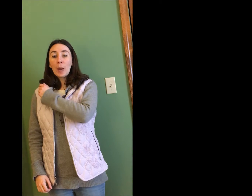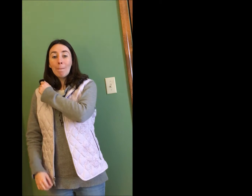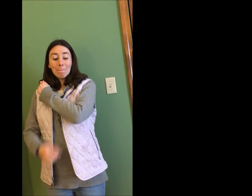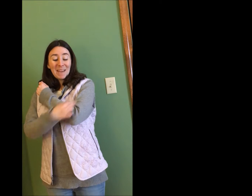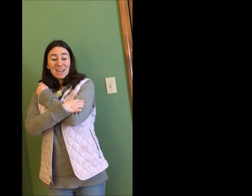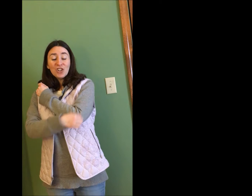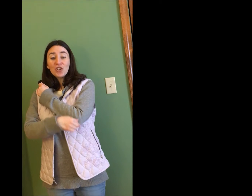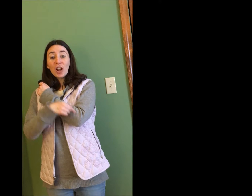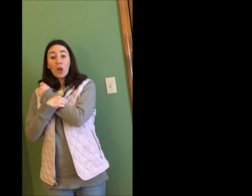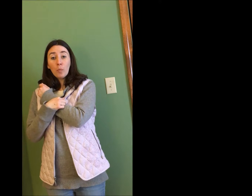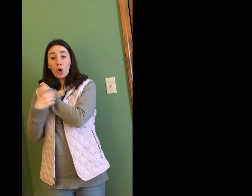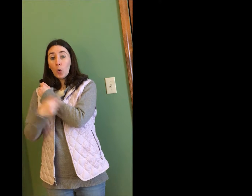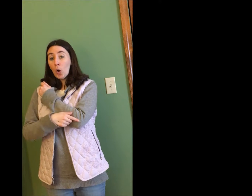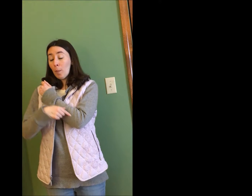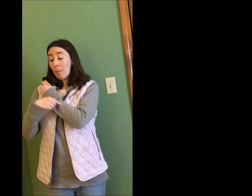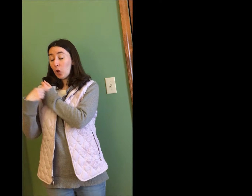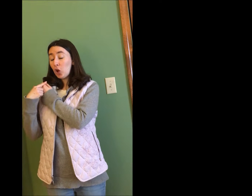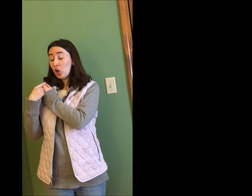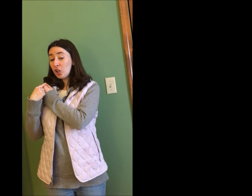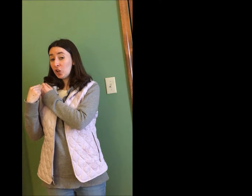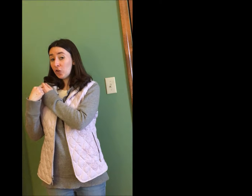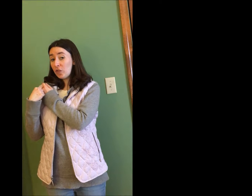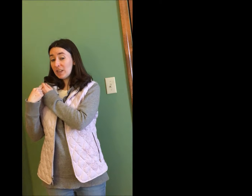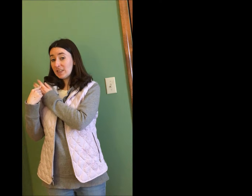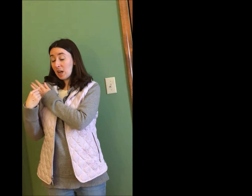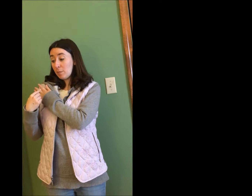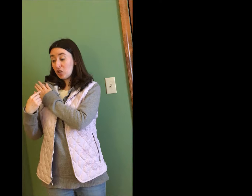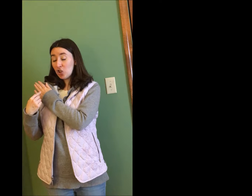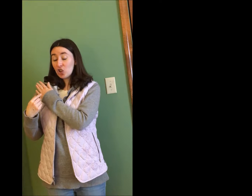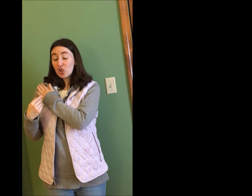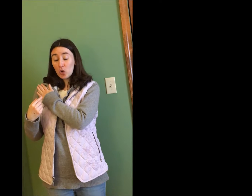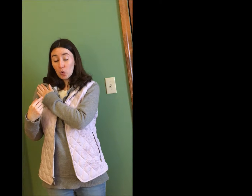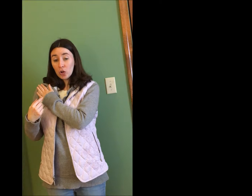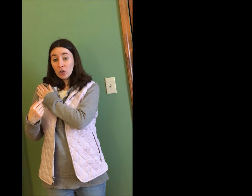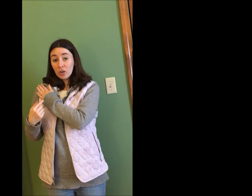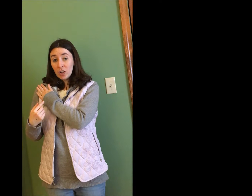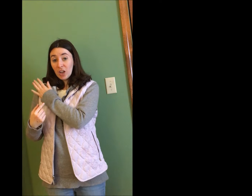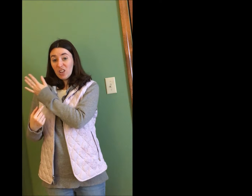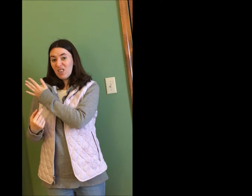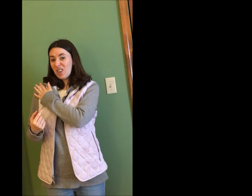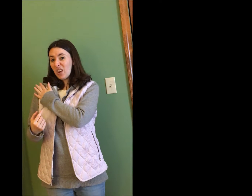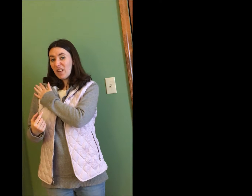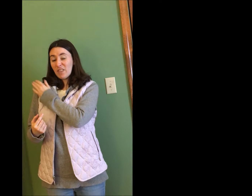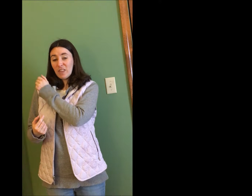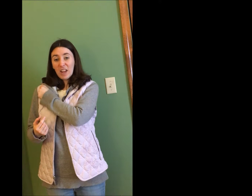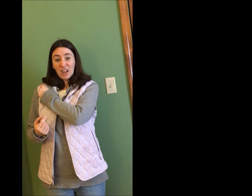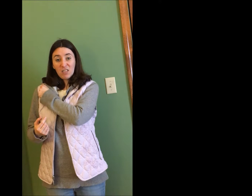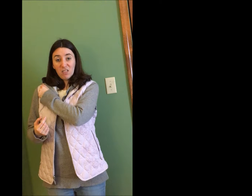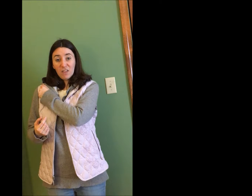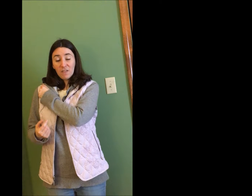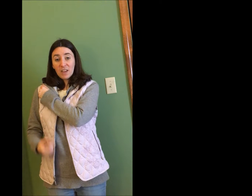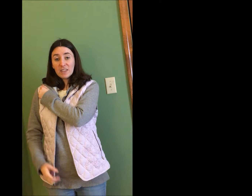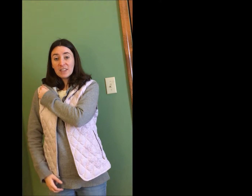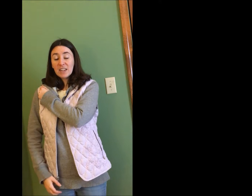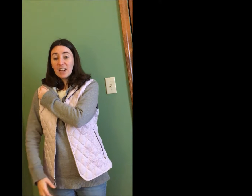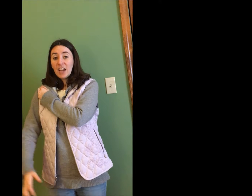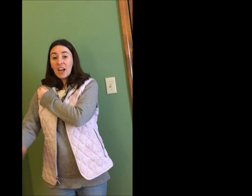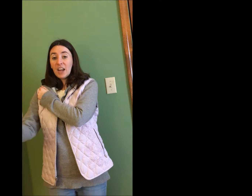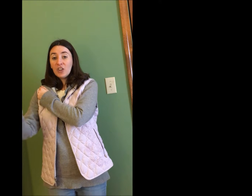to bend your elbow, pulling your fist up to your shoulder. And you can either have it flat or in a fist. And you're